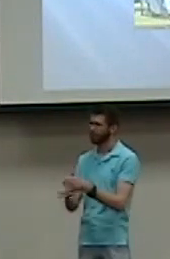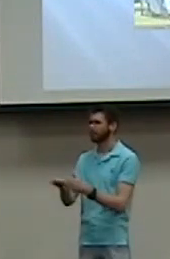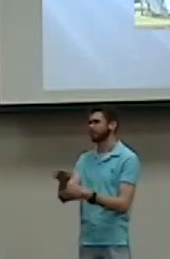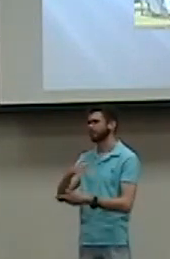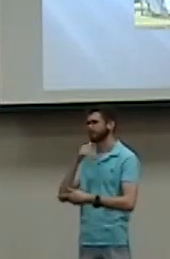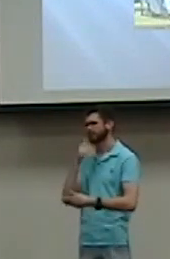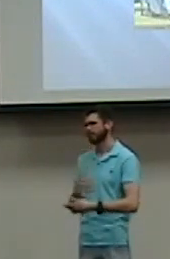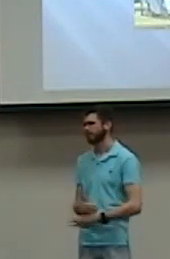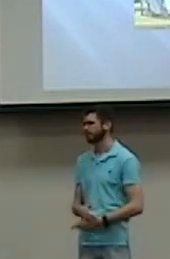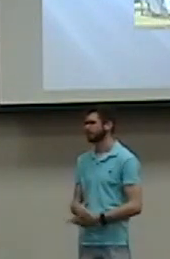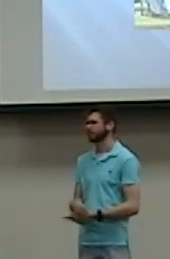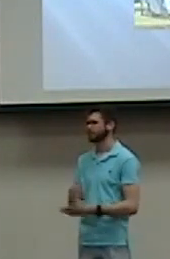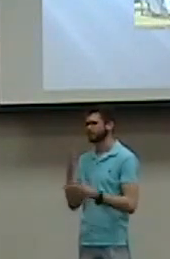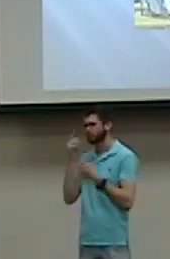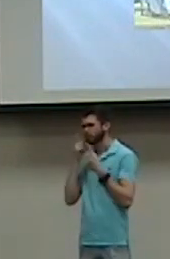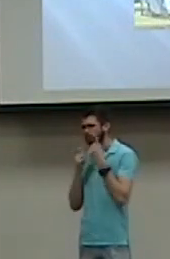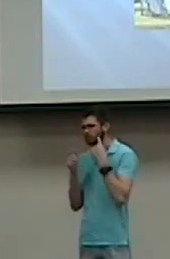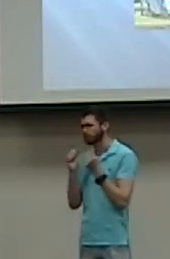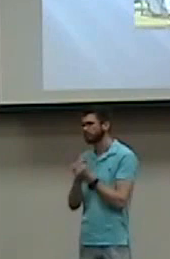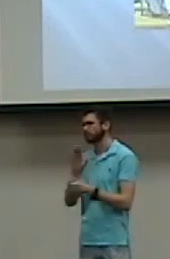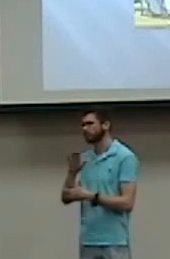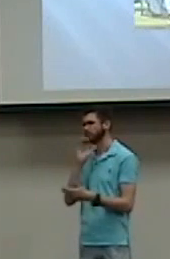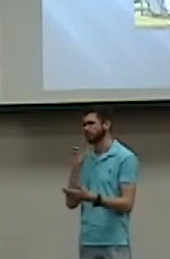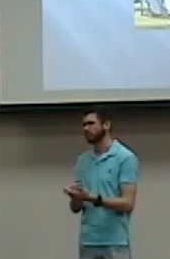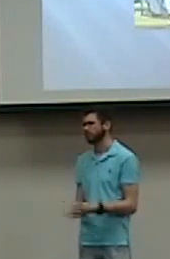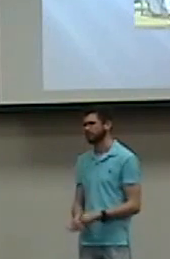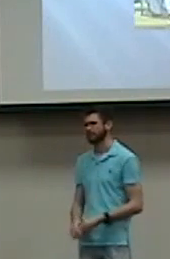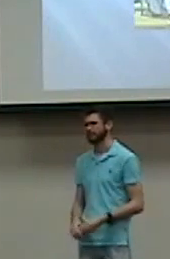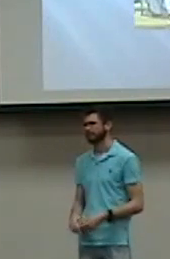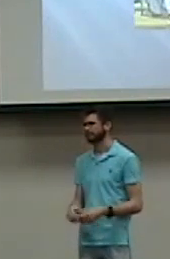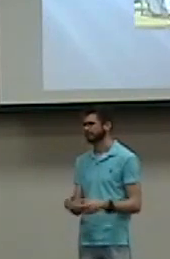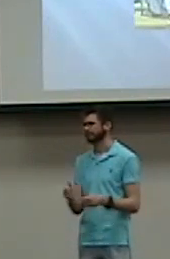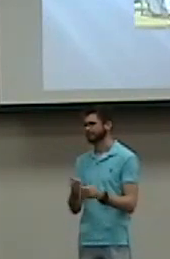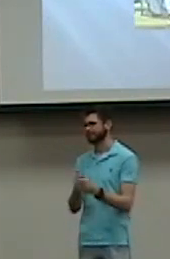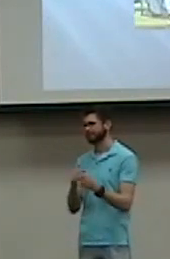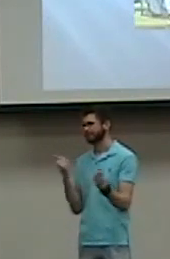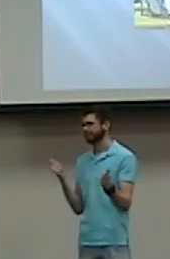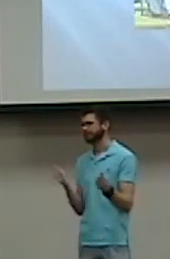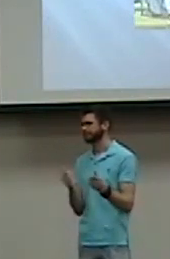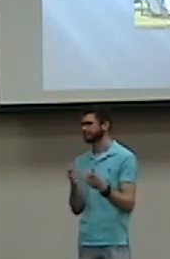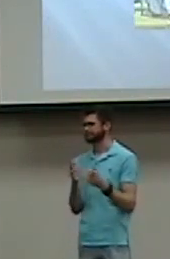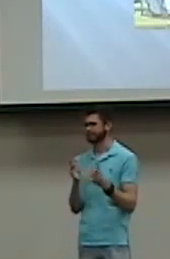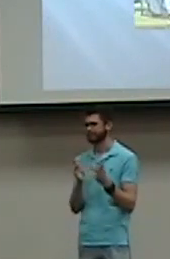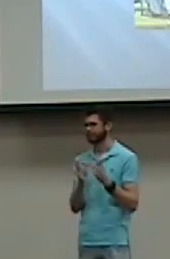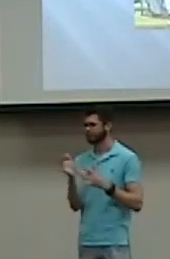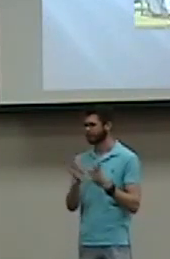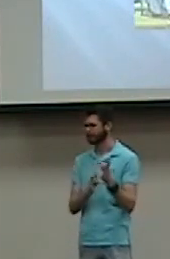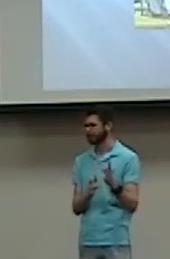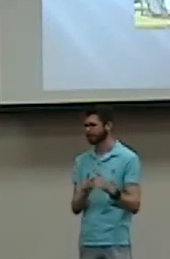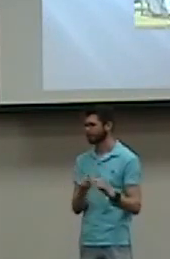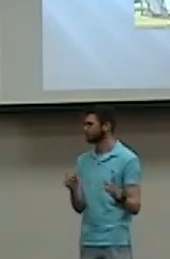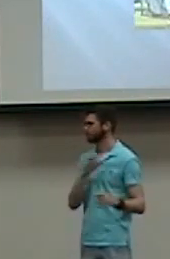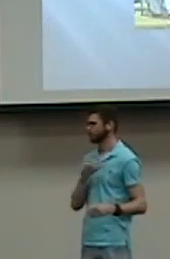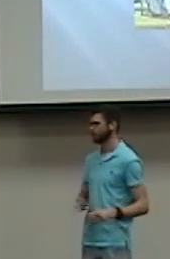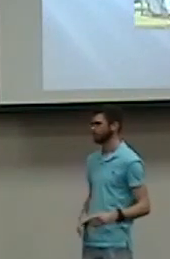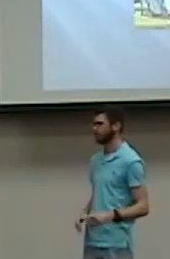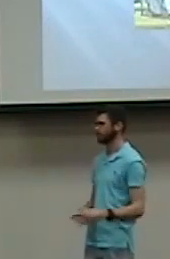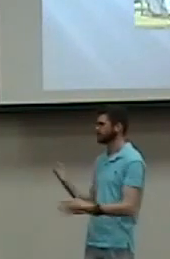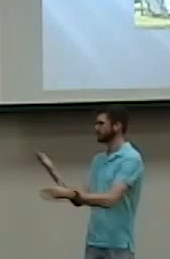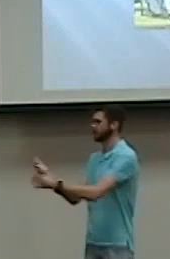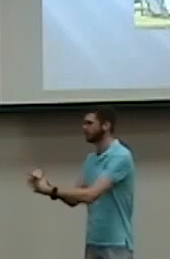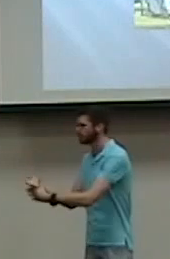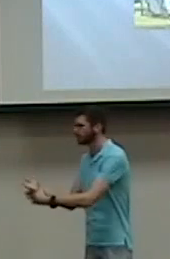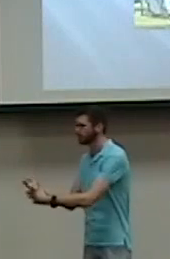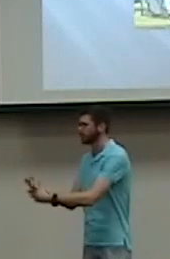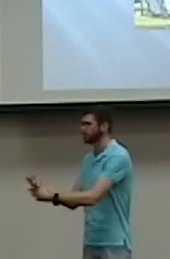this. Leave Christ alone. But Christ steps into the situation, and he breathes hope and he breathes life in a way that only